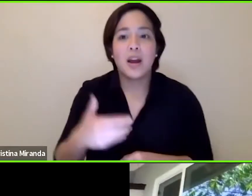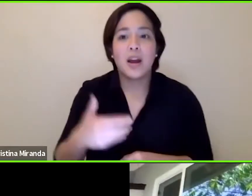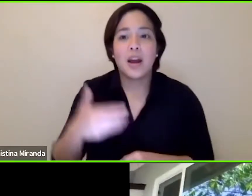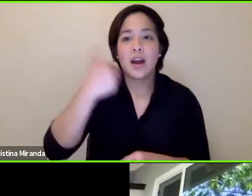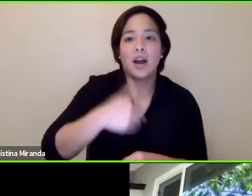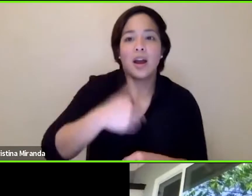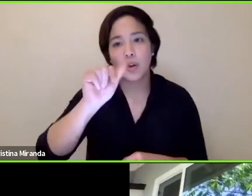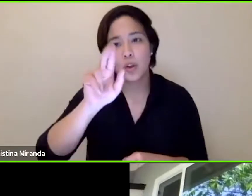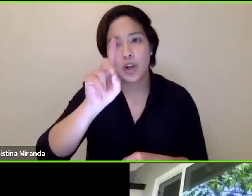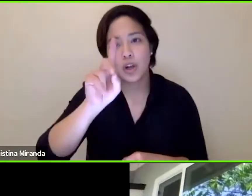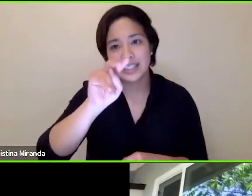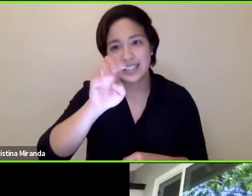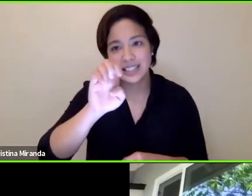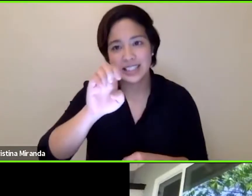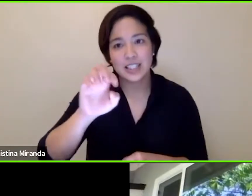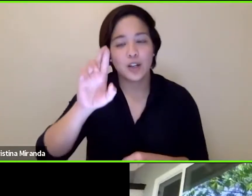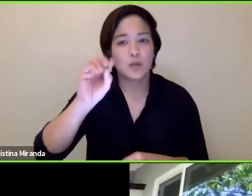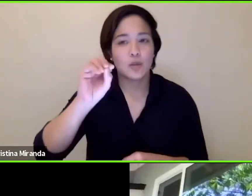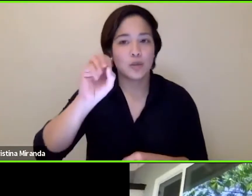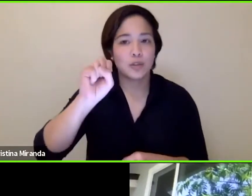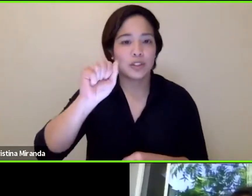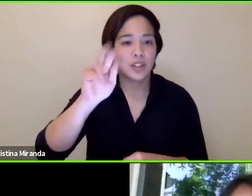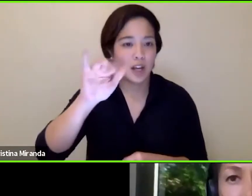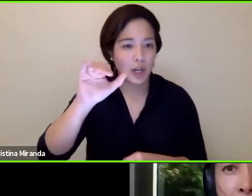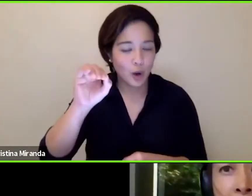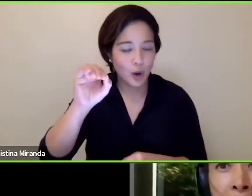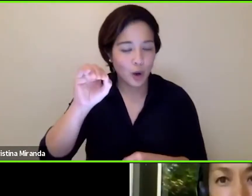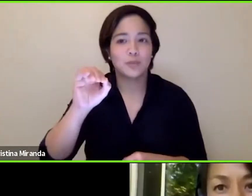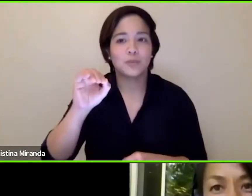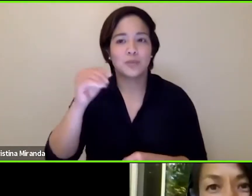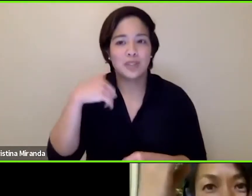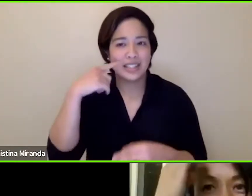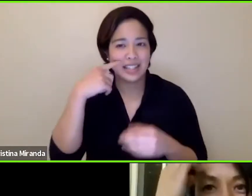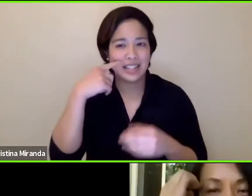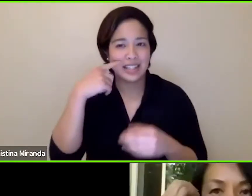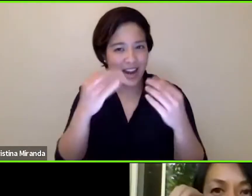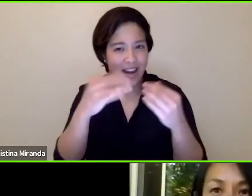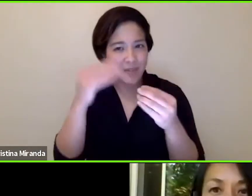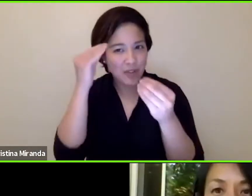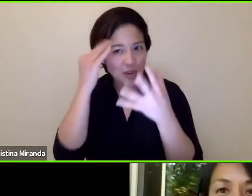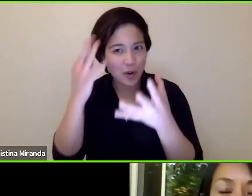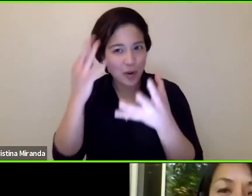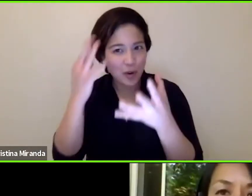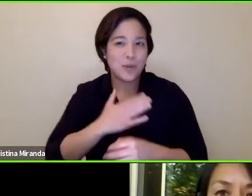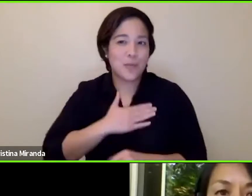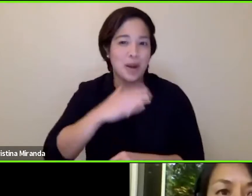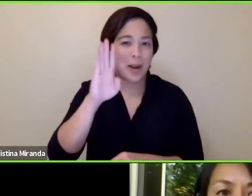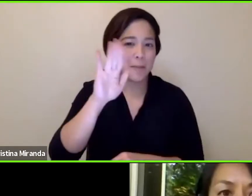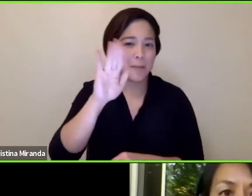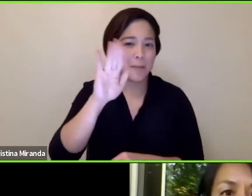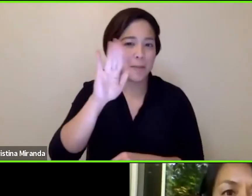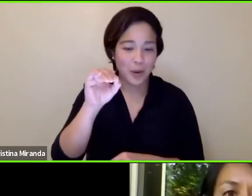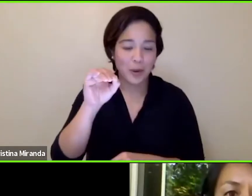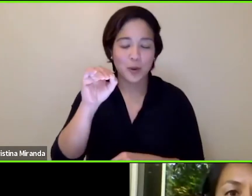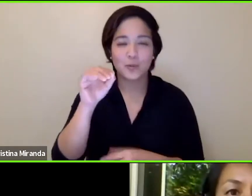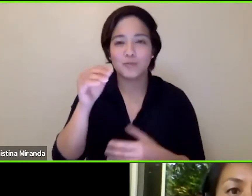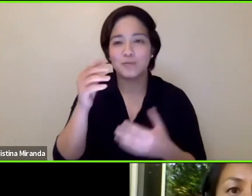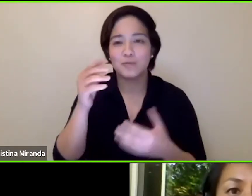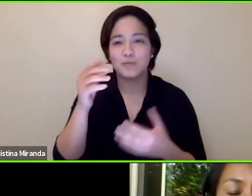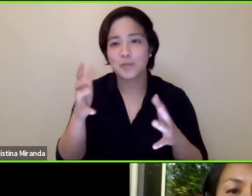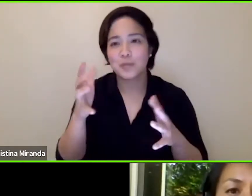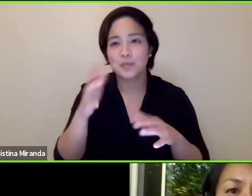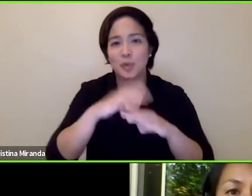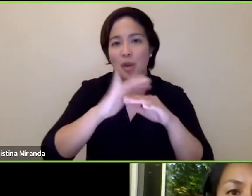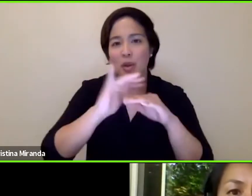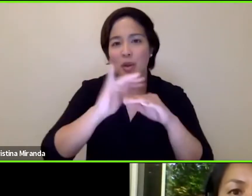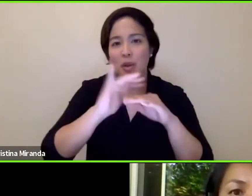and I think there's a lot of information in my bio that was on the flyer, but I'll start